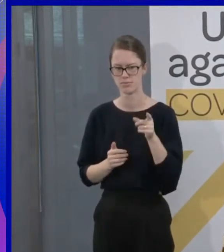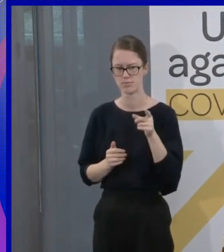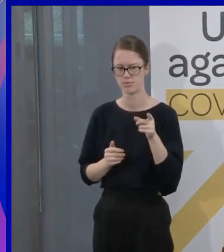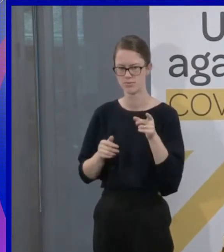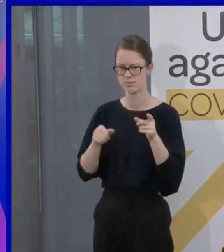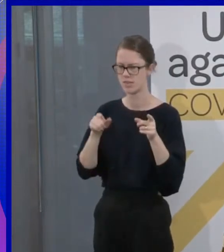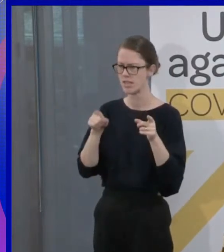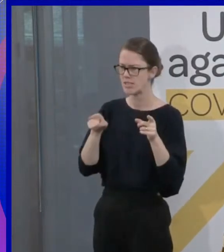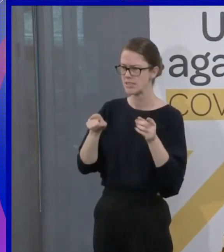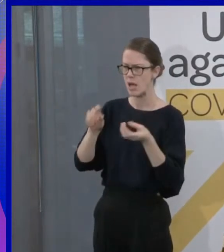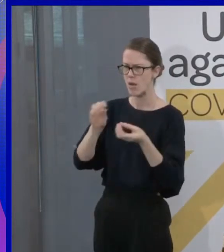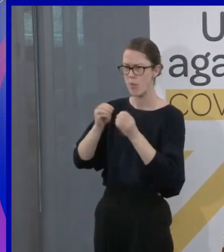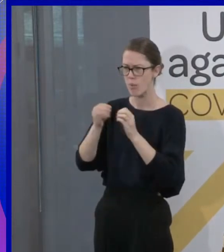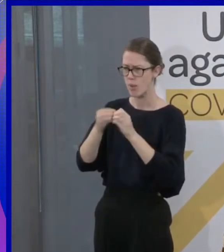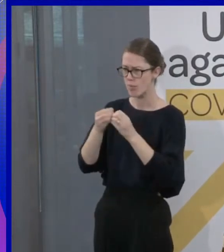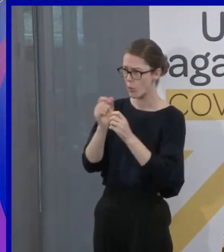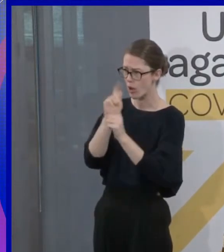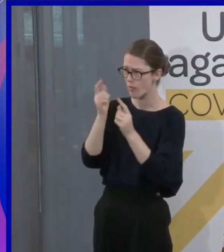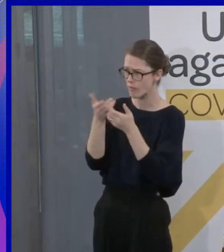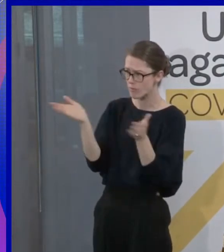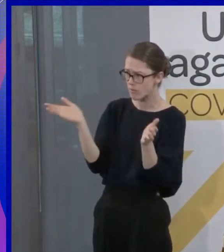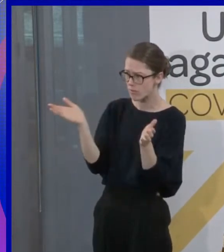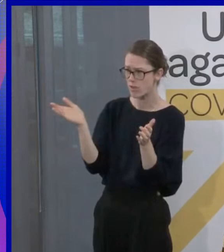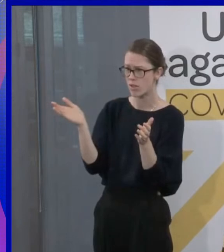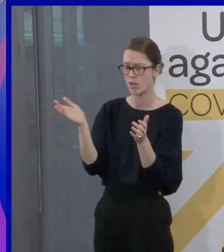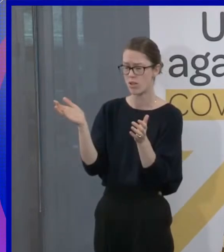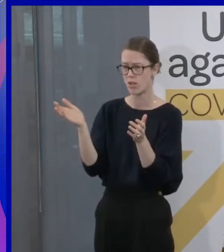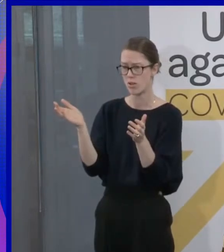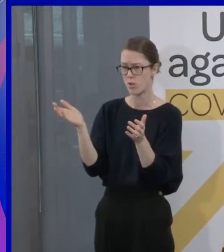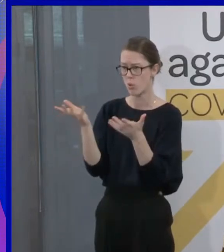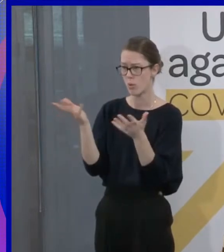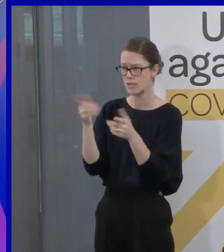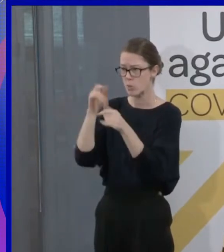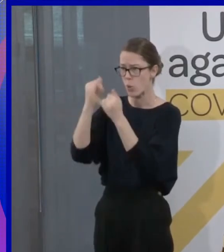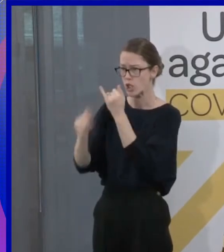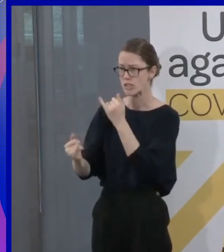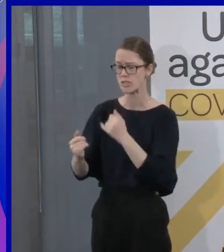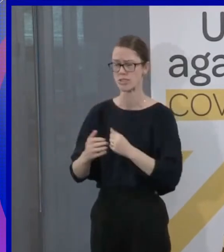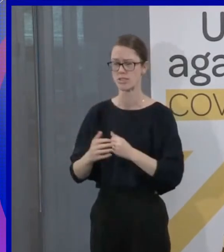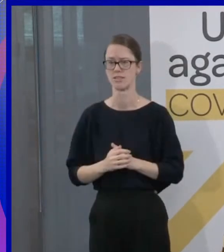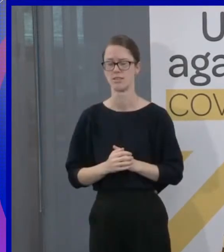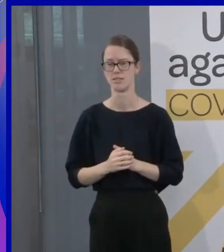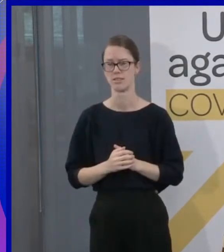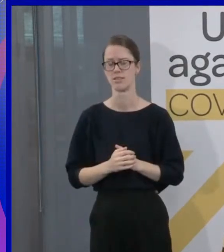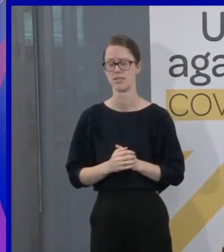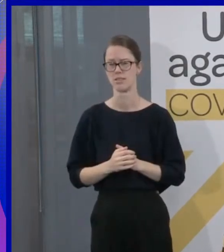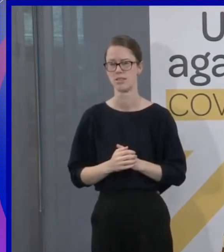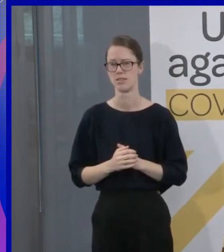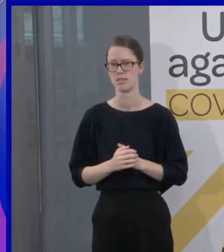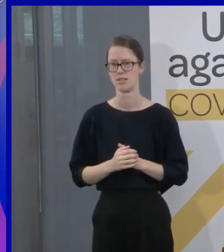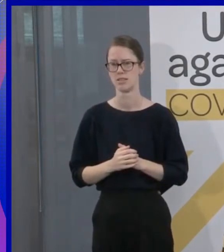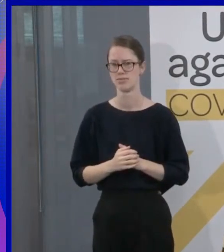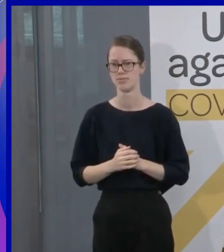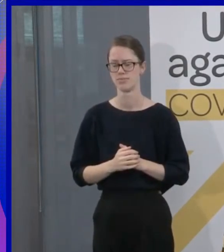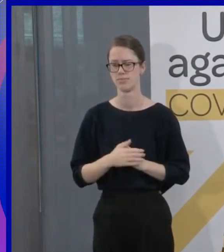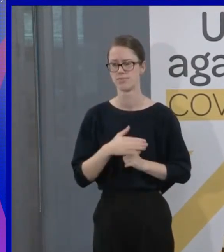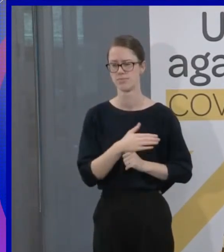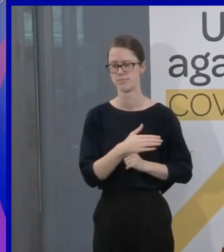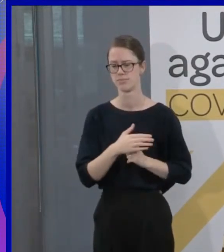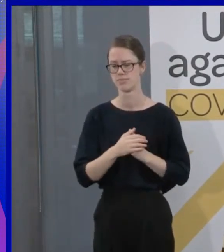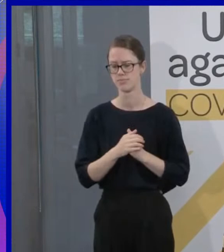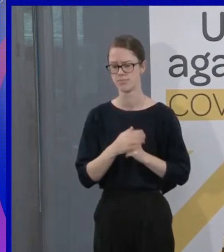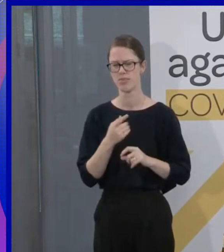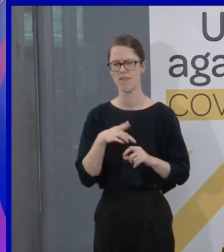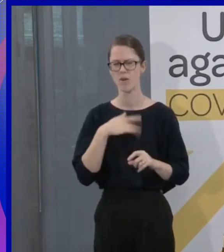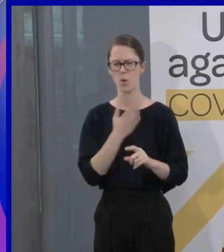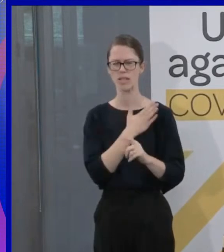a wide-scale problem that you're aware of, and do you know where it's happening most? I don't know. I suspect there may have been slightly longer delays over